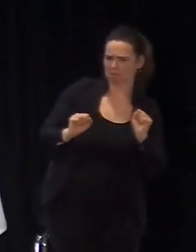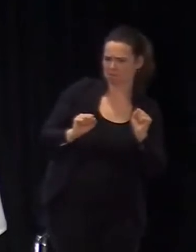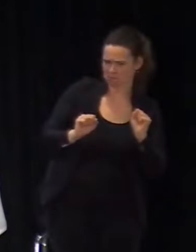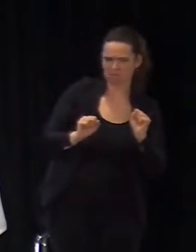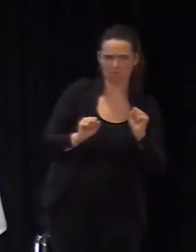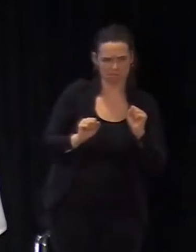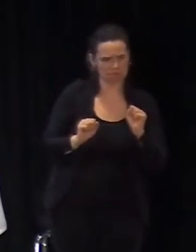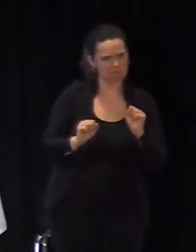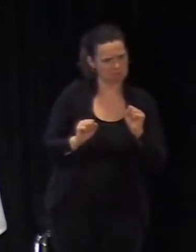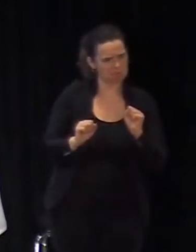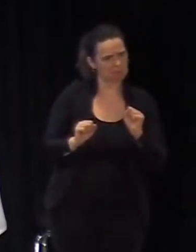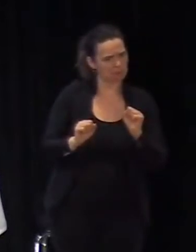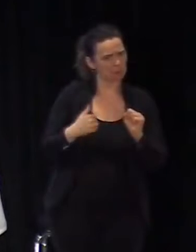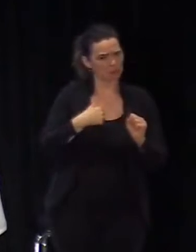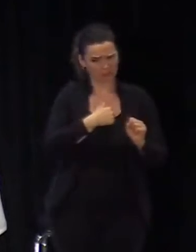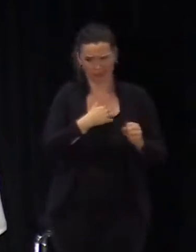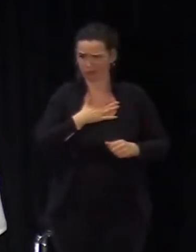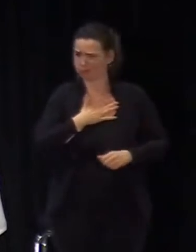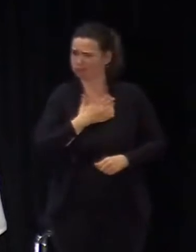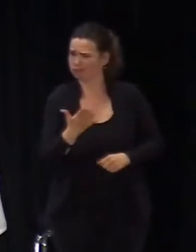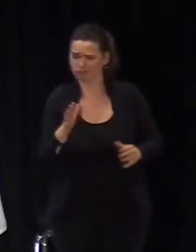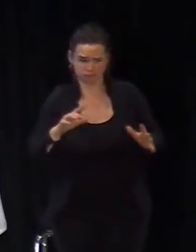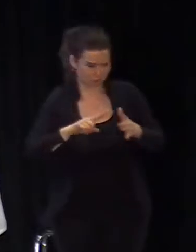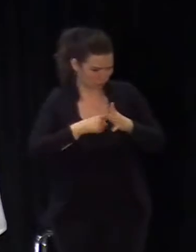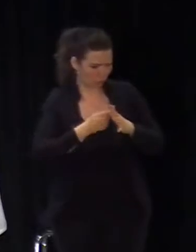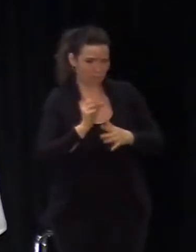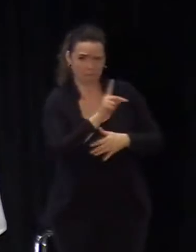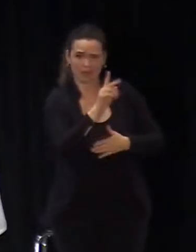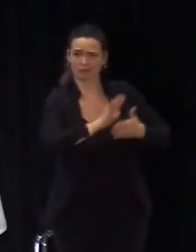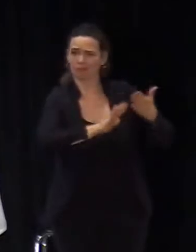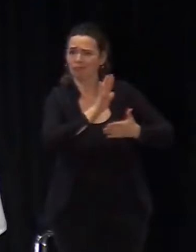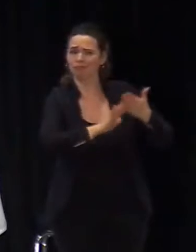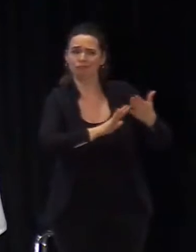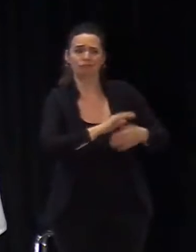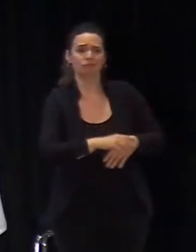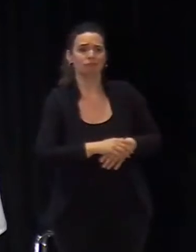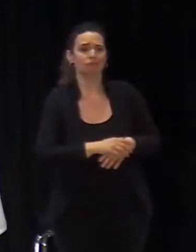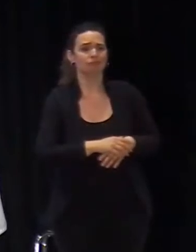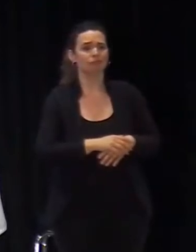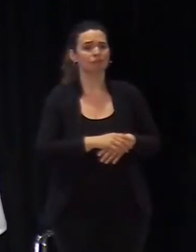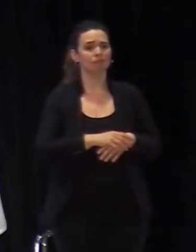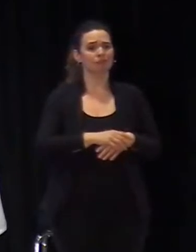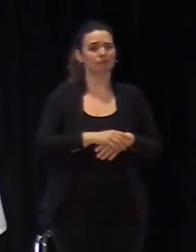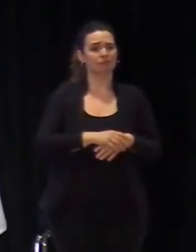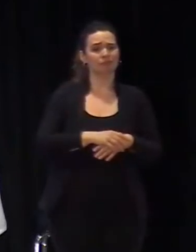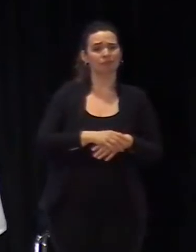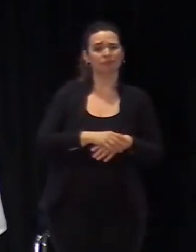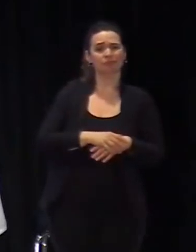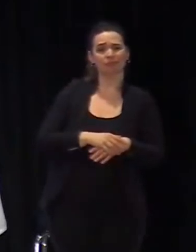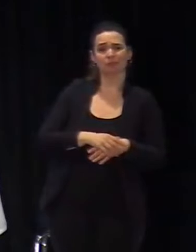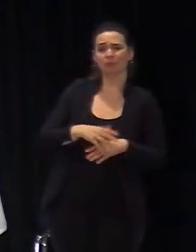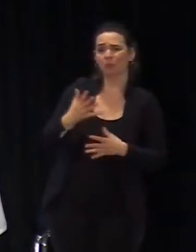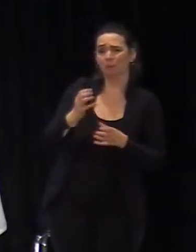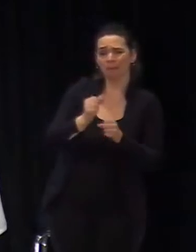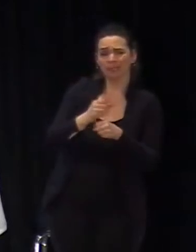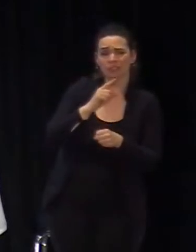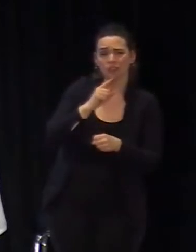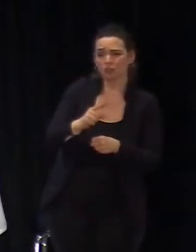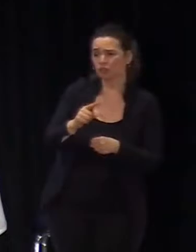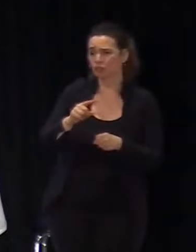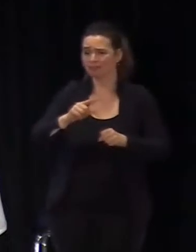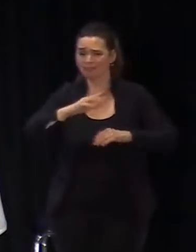We're willing to look at other things. One of the big things is desks 6 feet apart to 3 feet apart. Some school districts